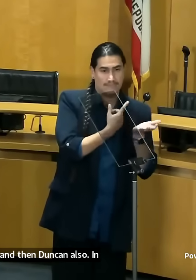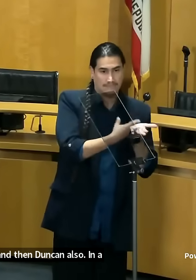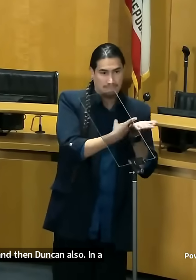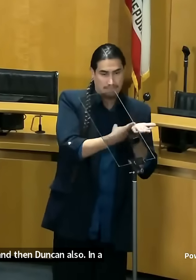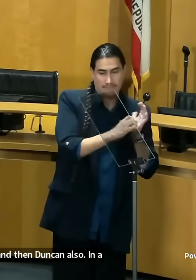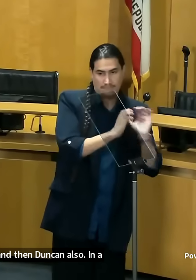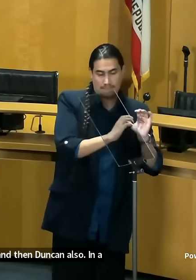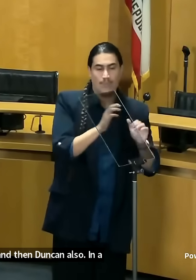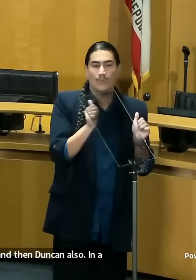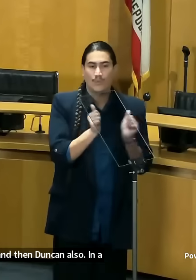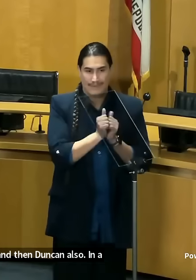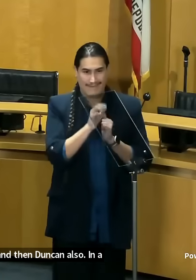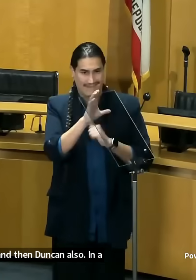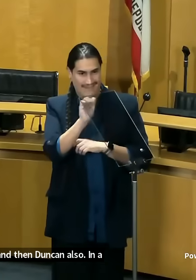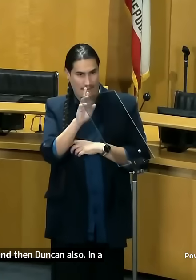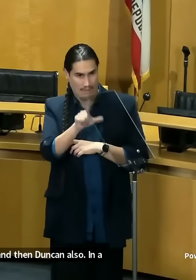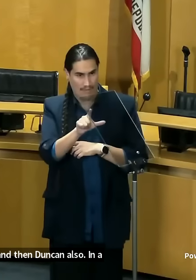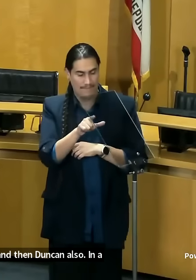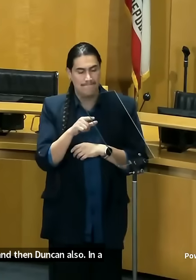said,